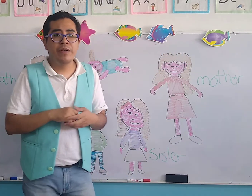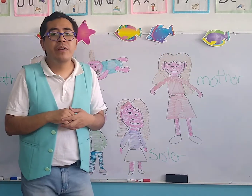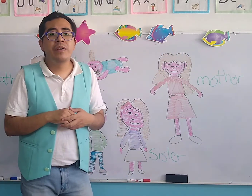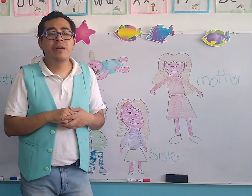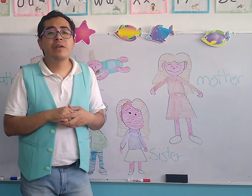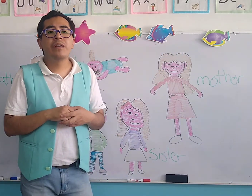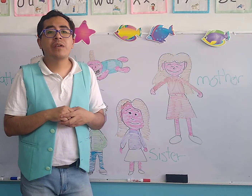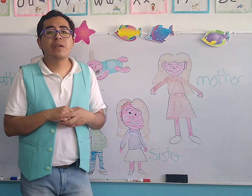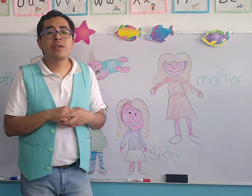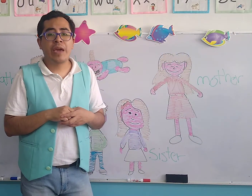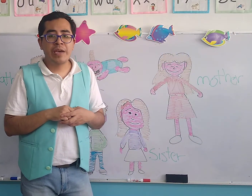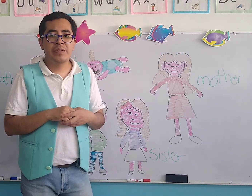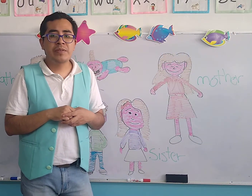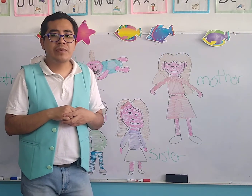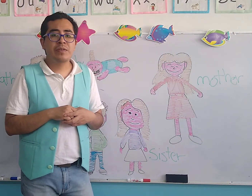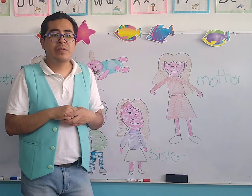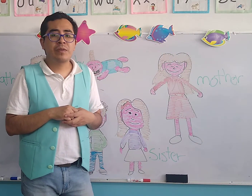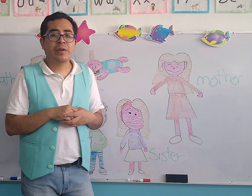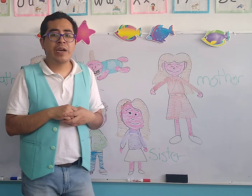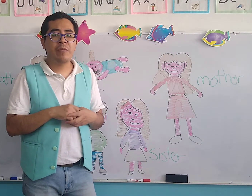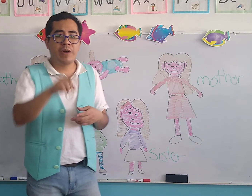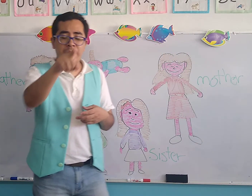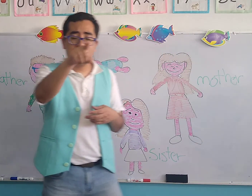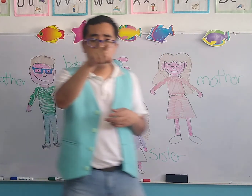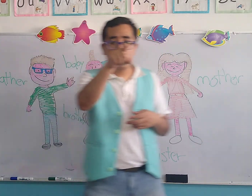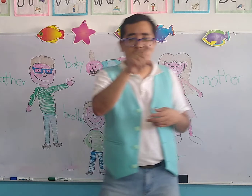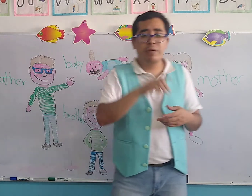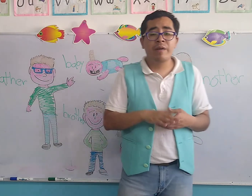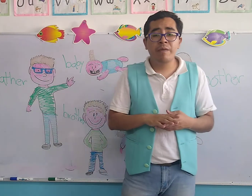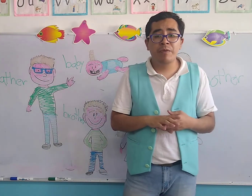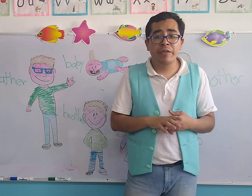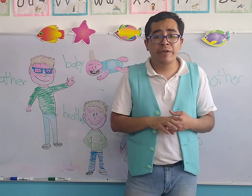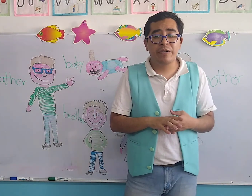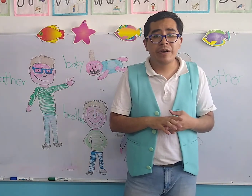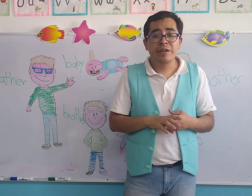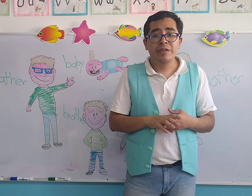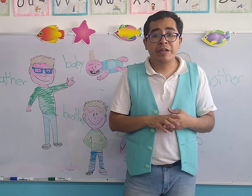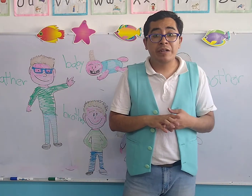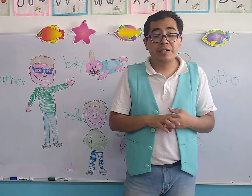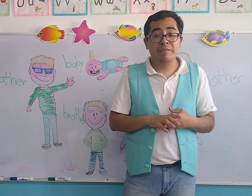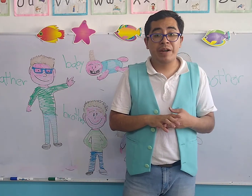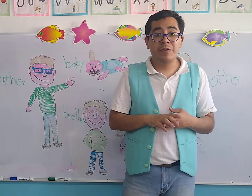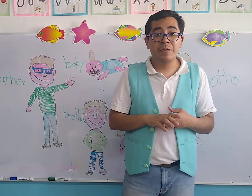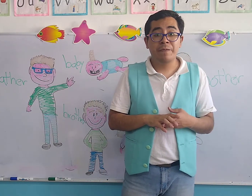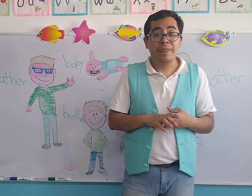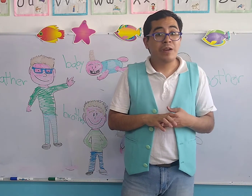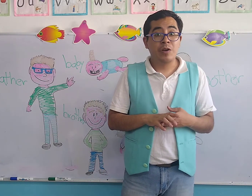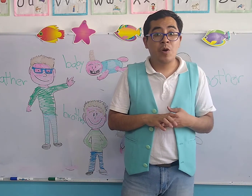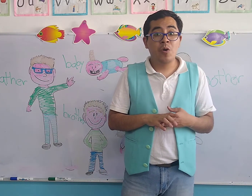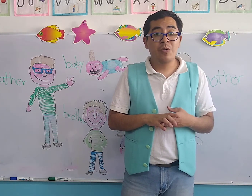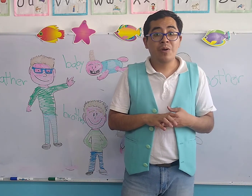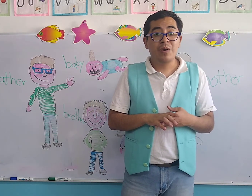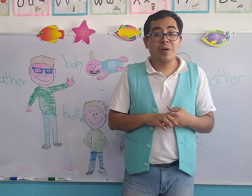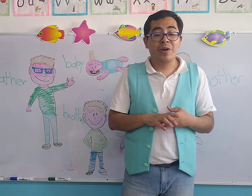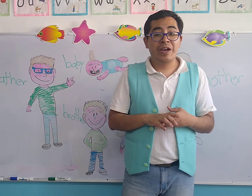brother? Yes? Okay, what about you? Do you have a brother? ¿Tienes hermano? No? Okay,